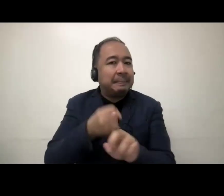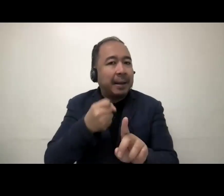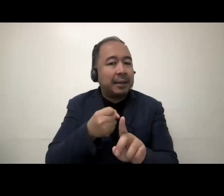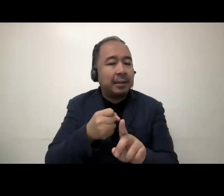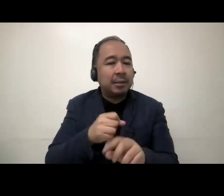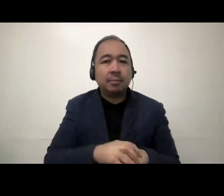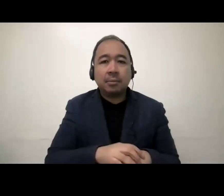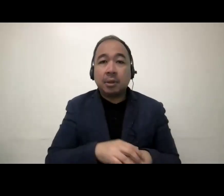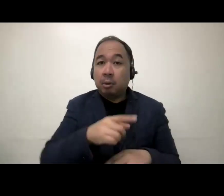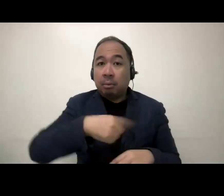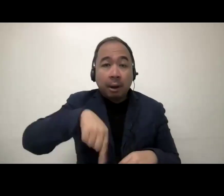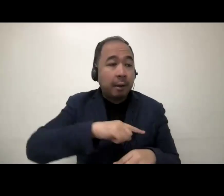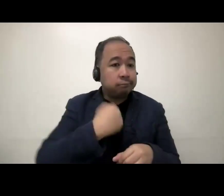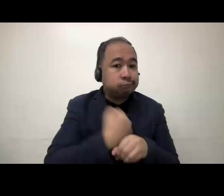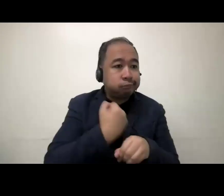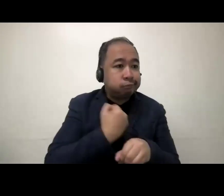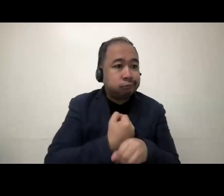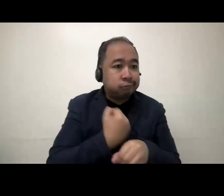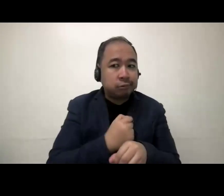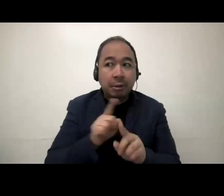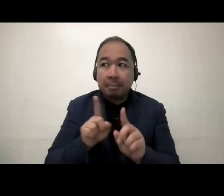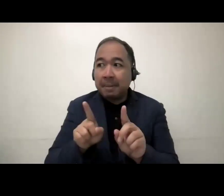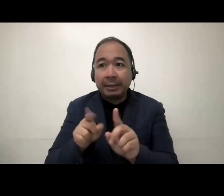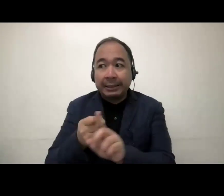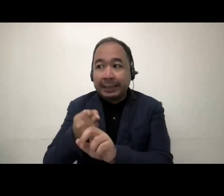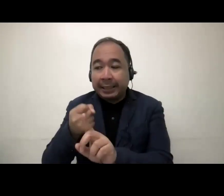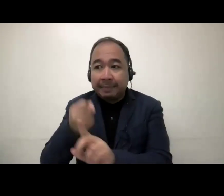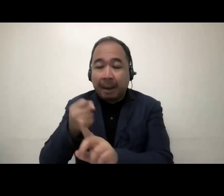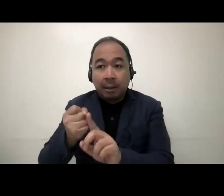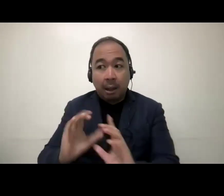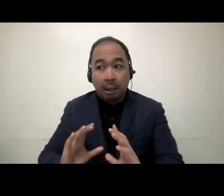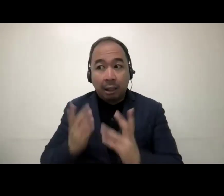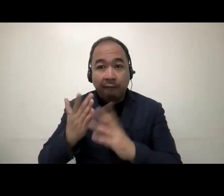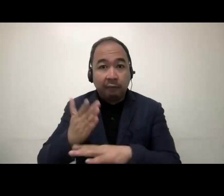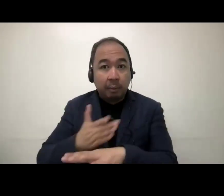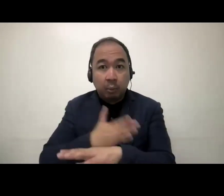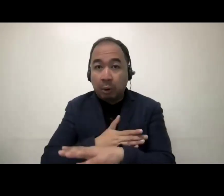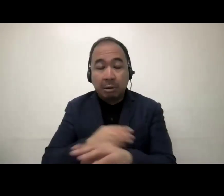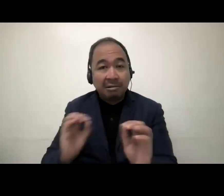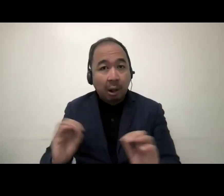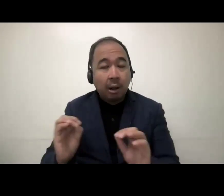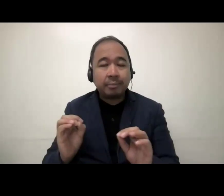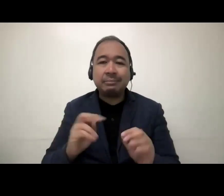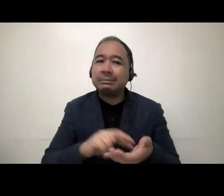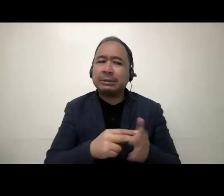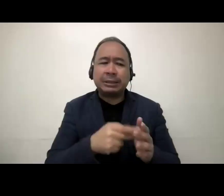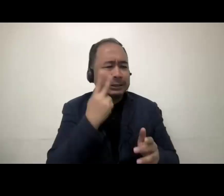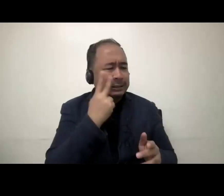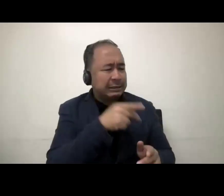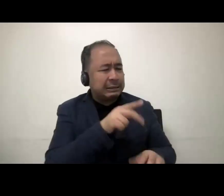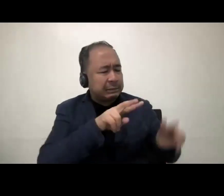not achieving that outcome, means that we are doing something wrong, and we need to be able to identify that.